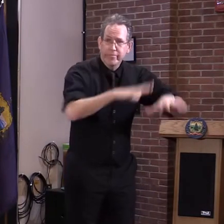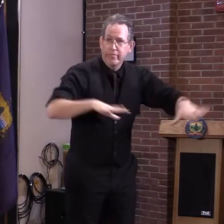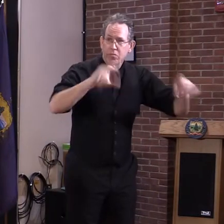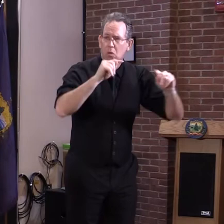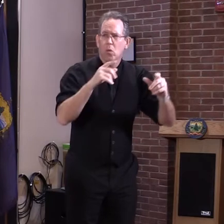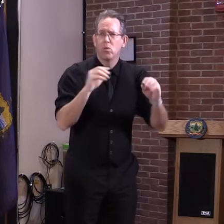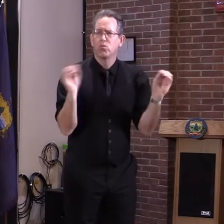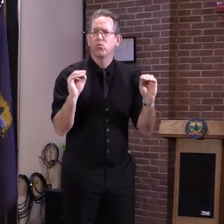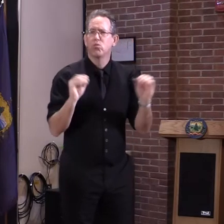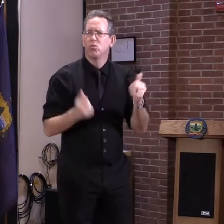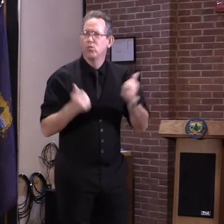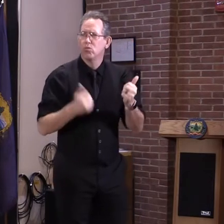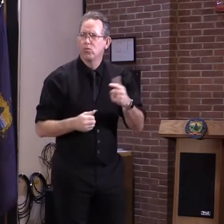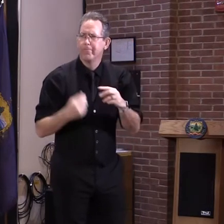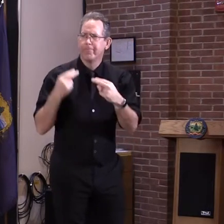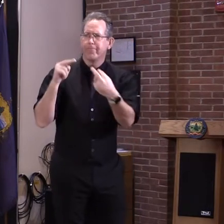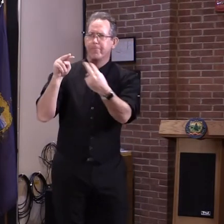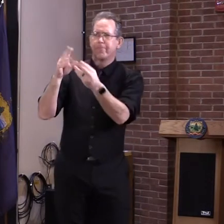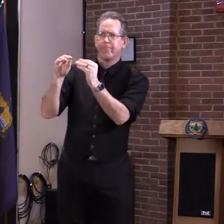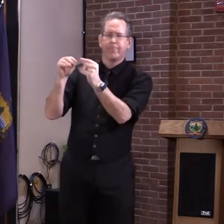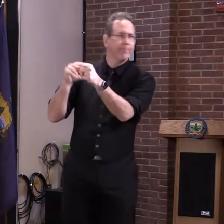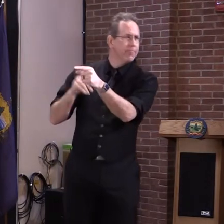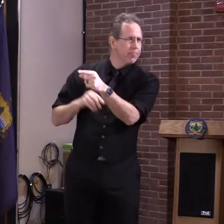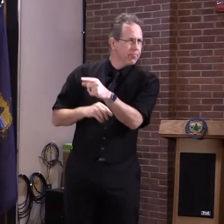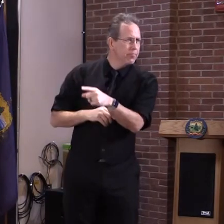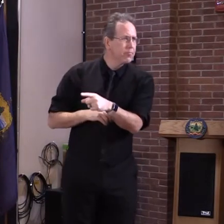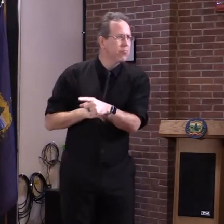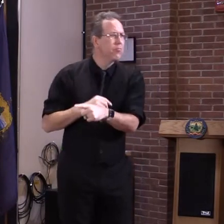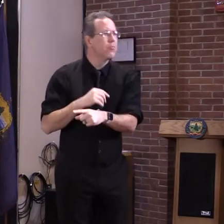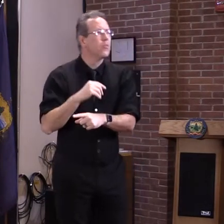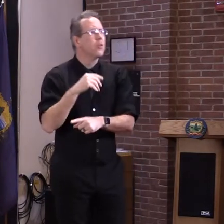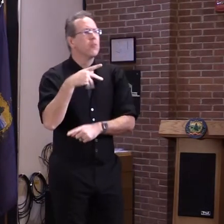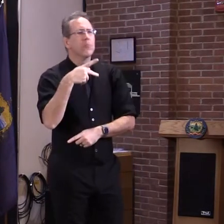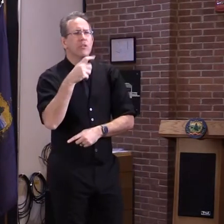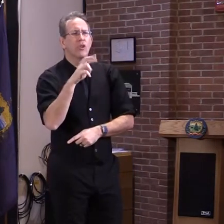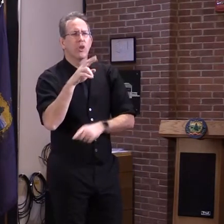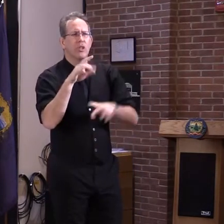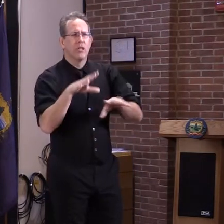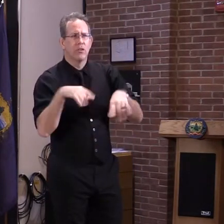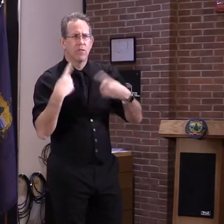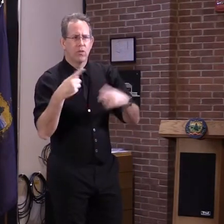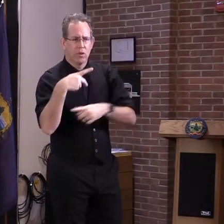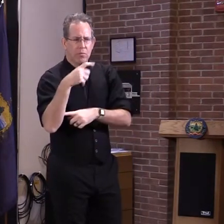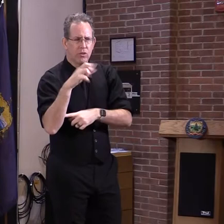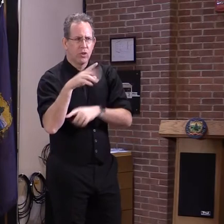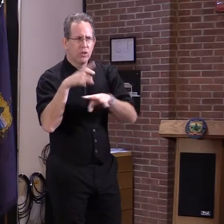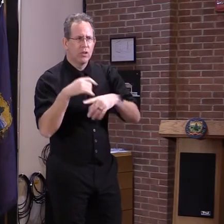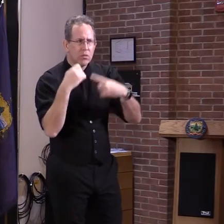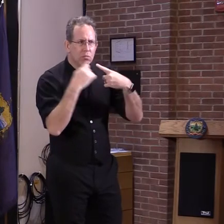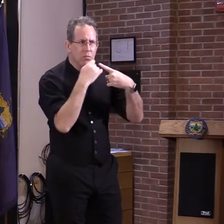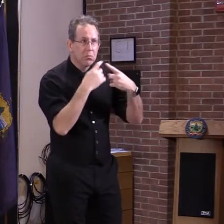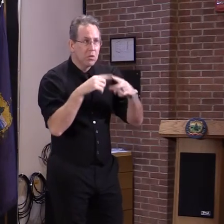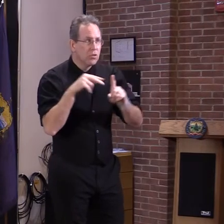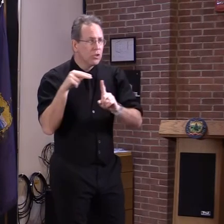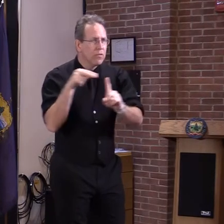PCR testing at this point in time is PCR continuing. PCR, yes. Secretary Samuelson, Dr. Levine.